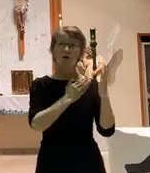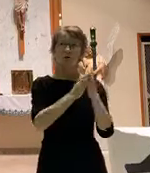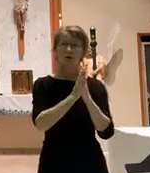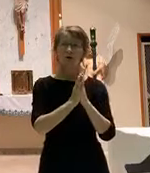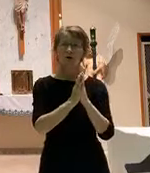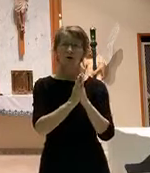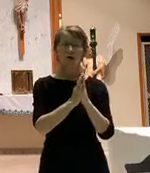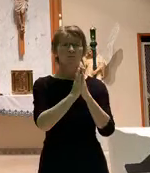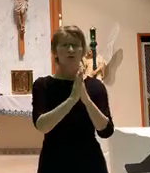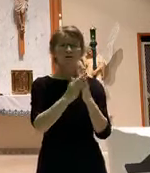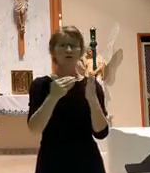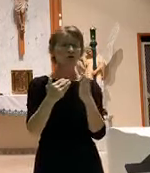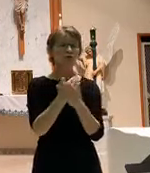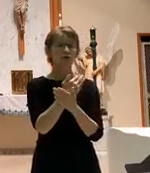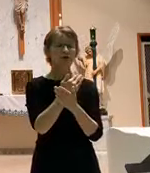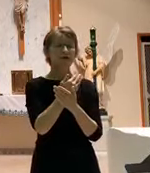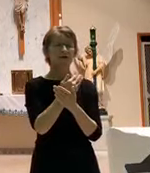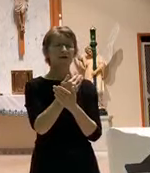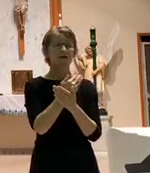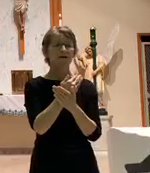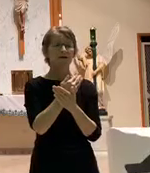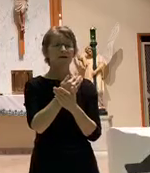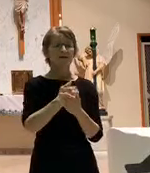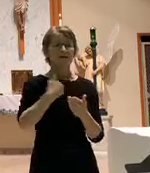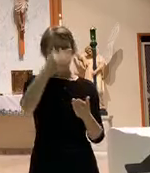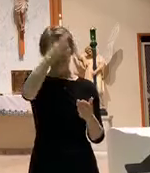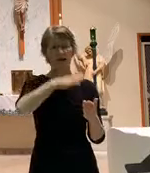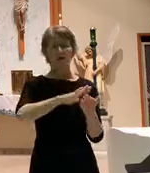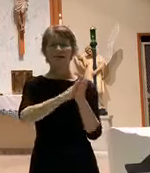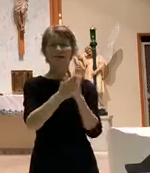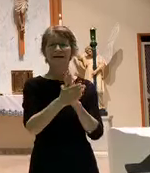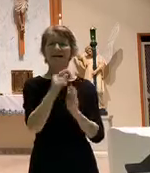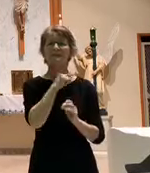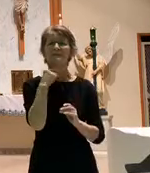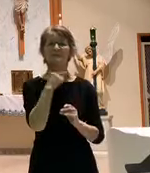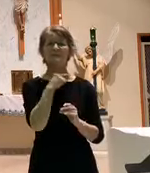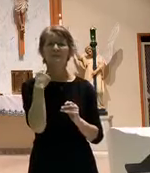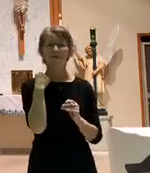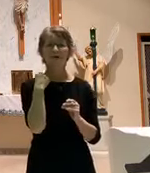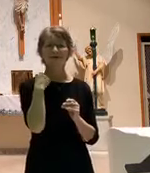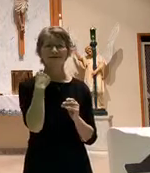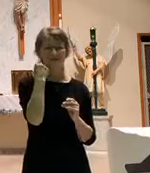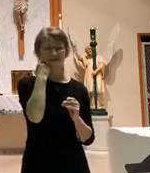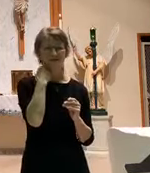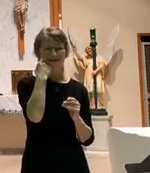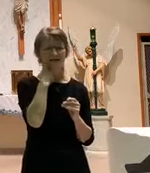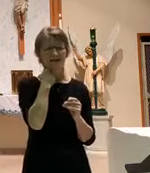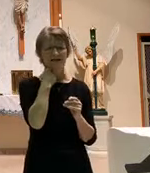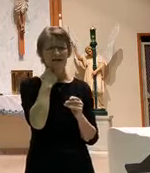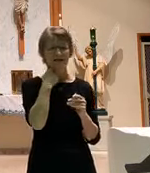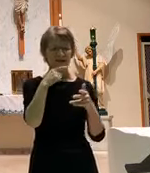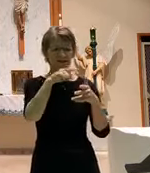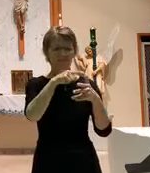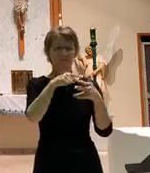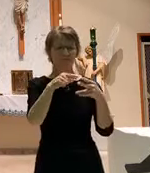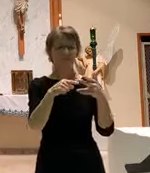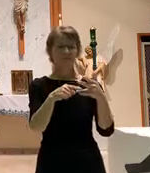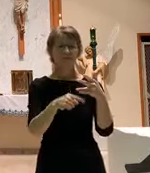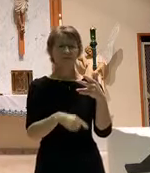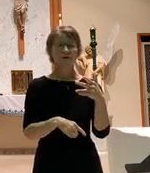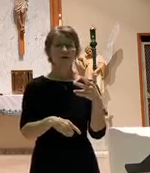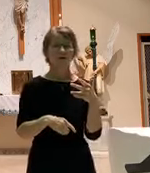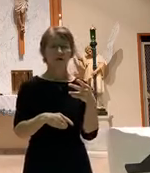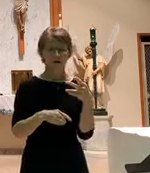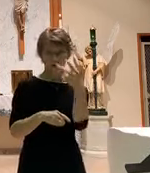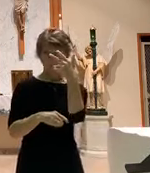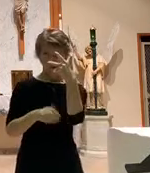For the newly ordained priests of the Diocese of Fargo, Fathers Riley Durkin, Jared Grossman, and